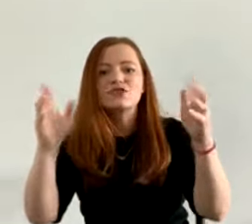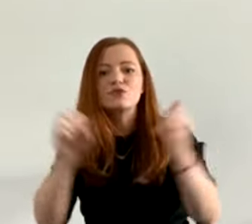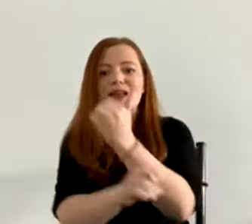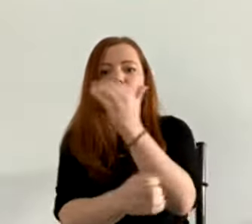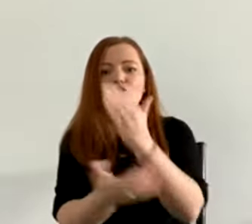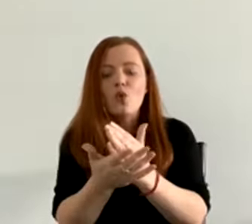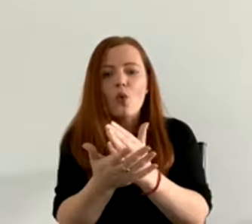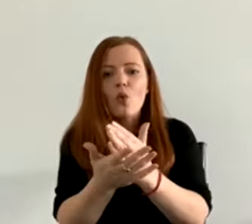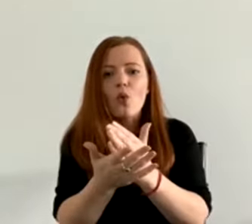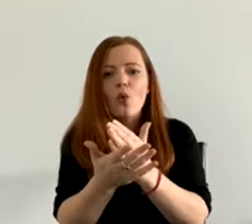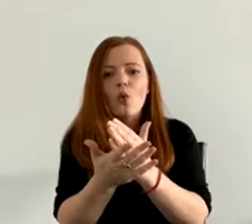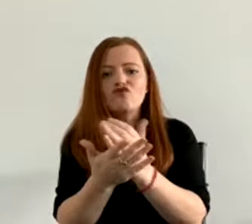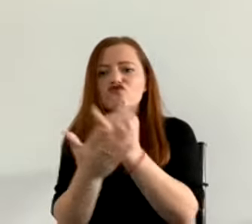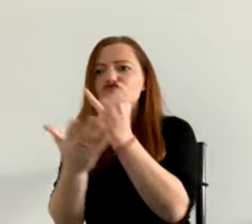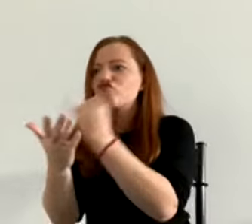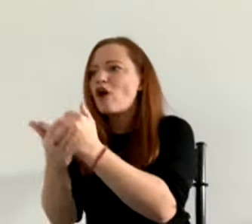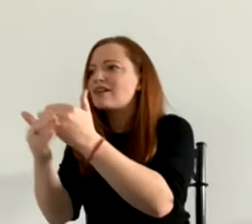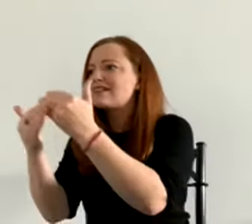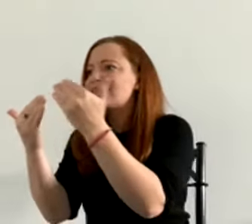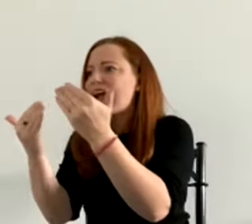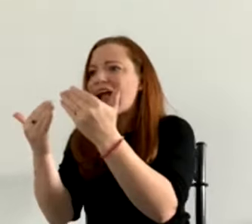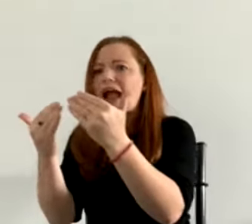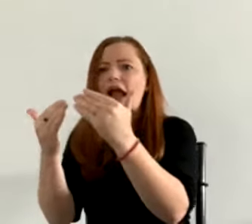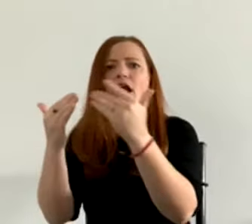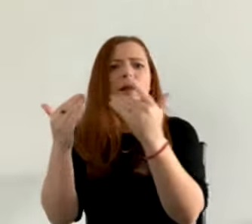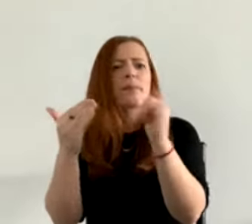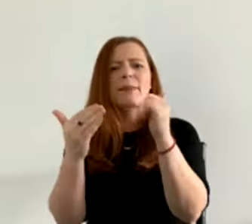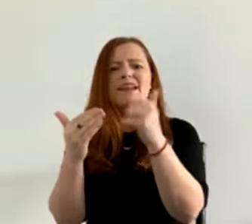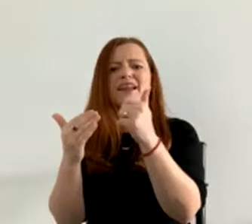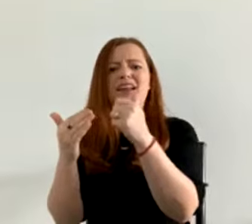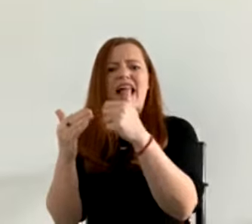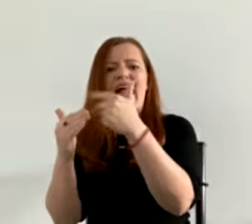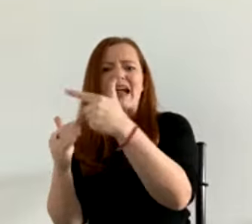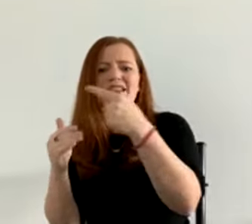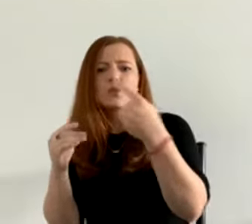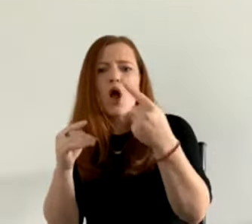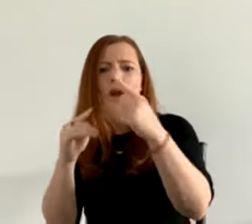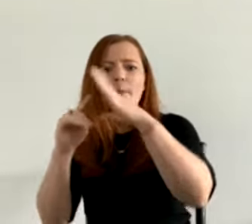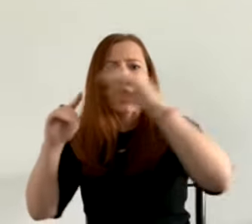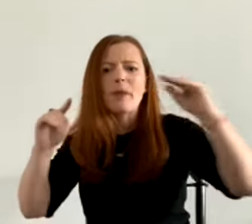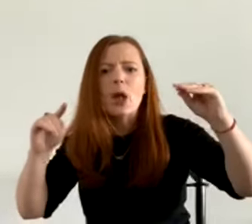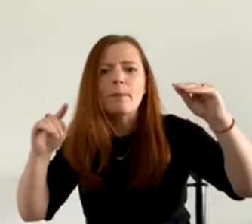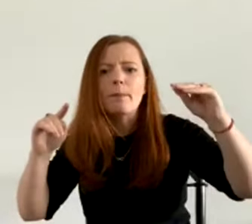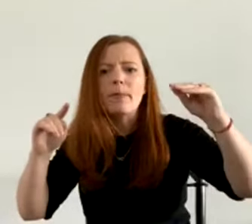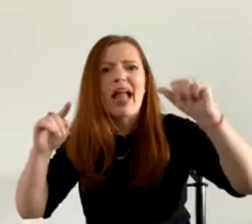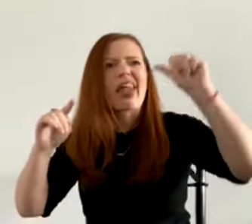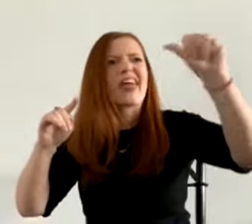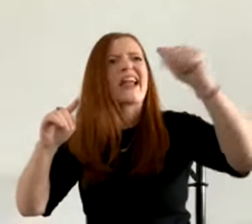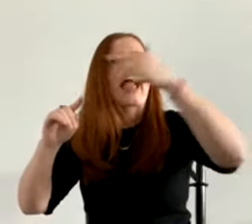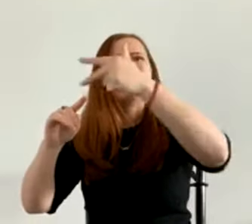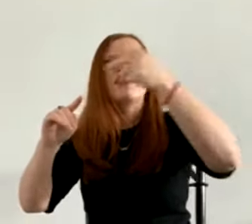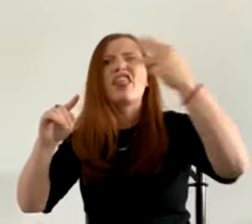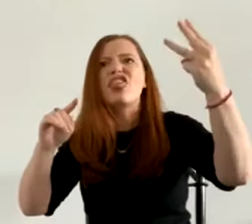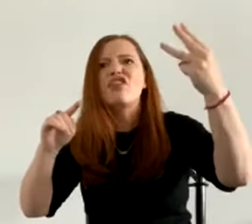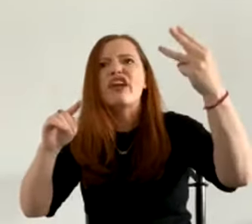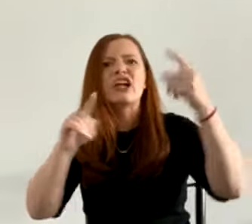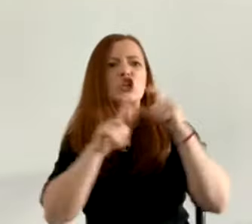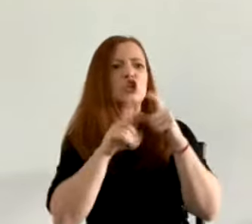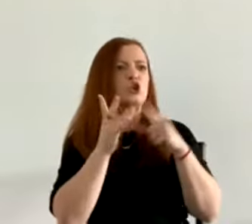81 and he's in Birmingham, and then day 83 is in, I don't know, Dover. Anyway, that's to